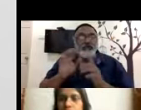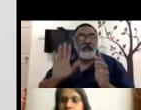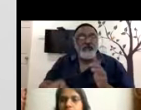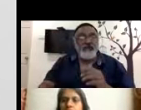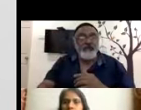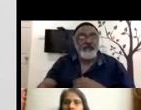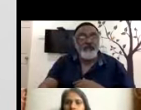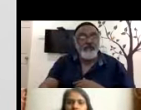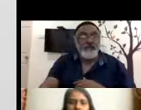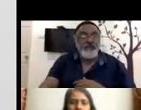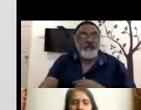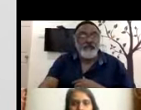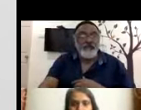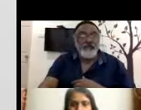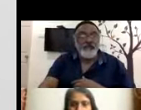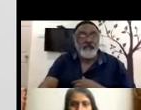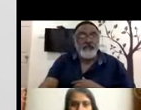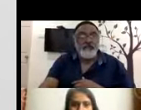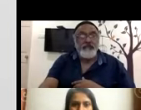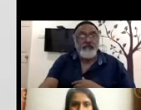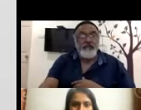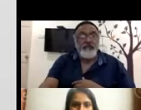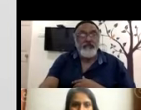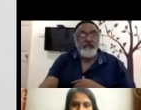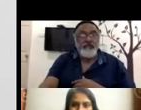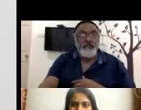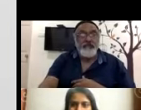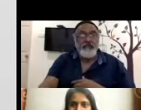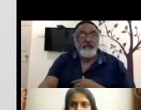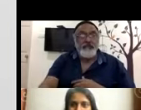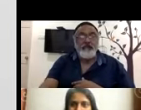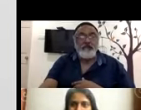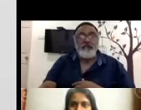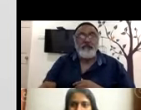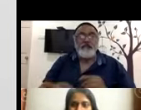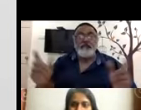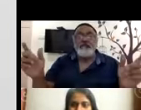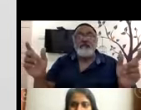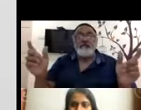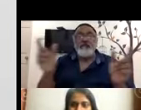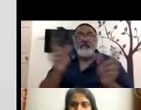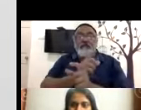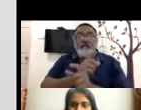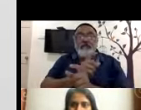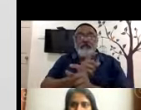Is it clear till here before I go into the next two terms?